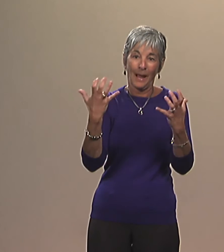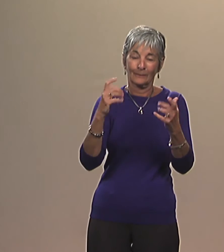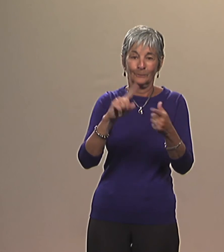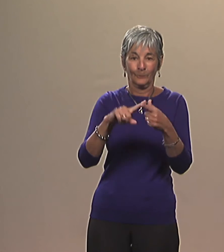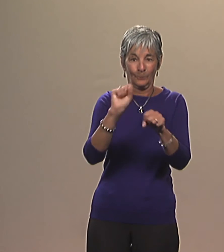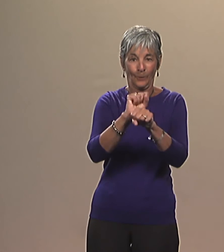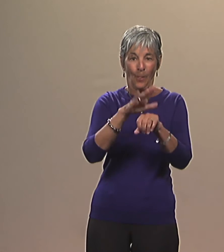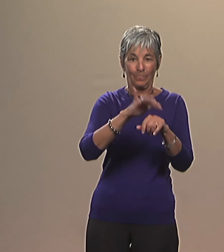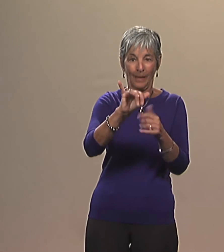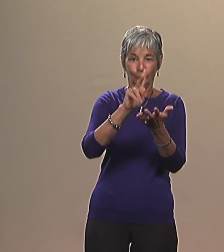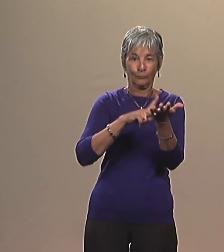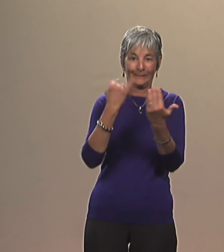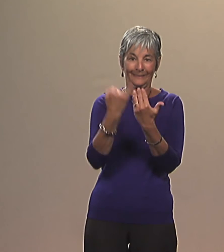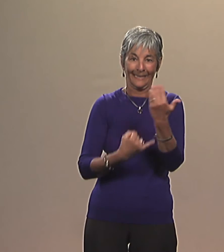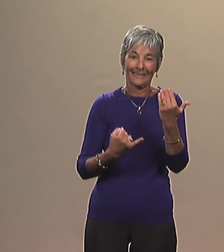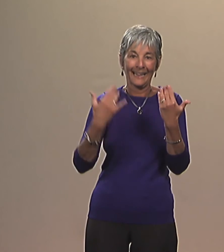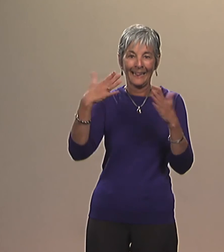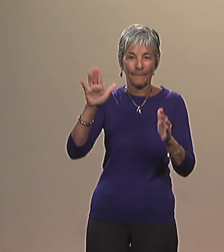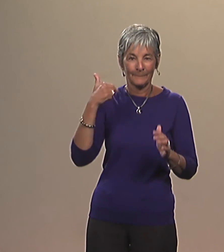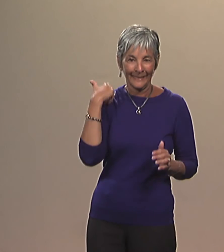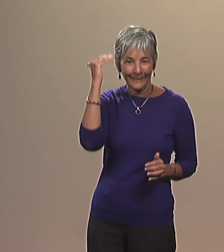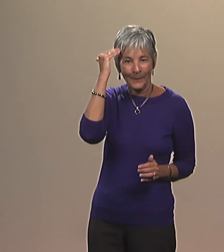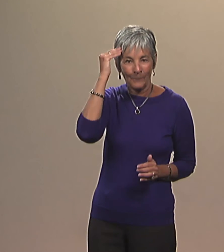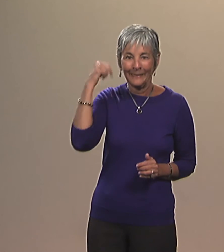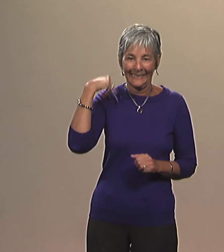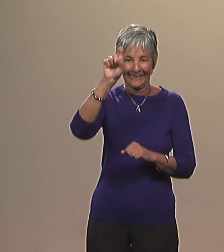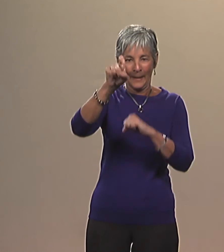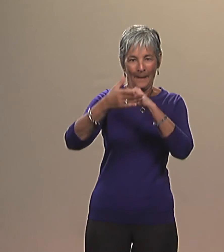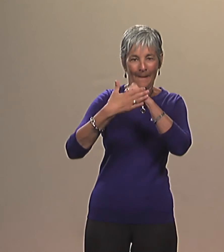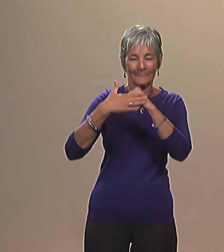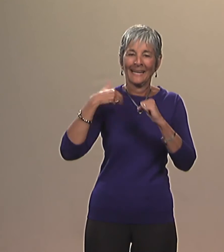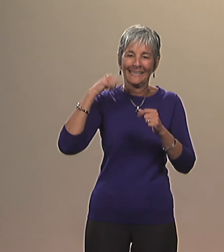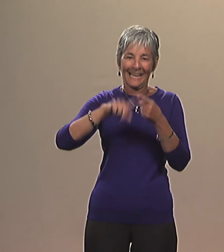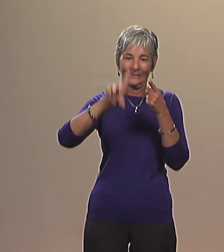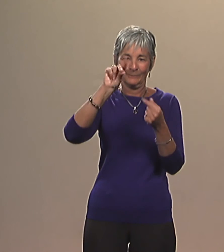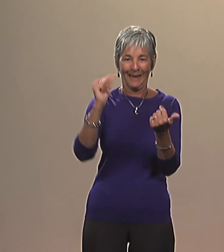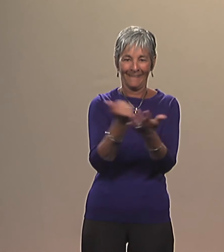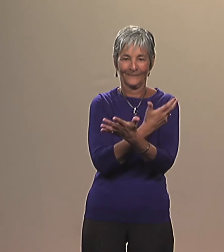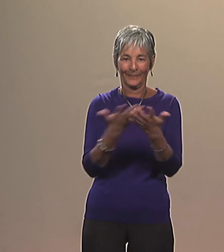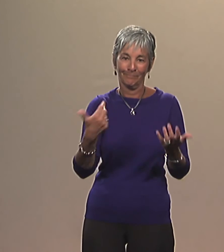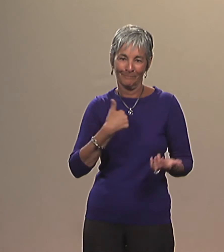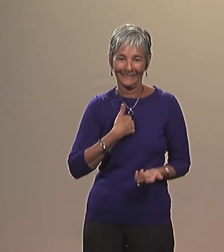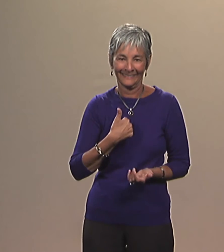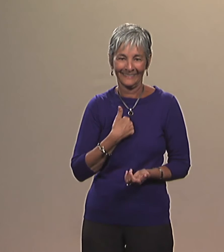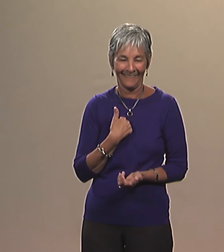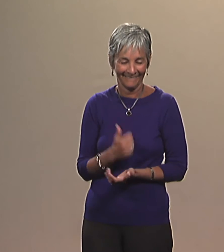project. Let me know. I'm asking for your help as I can't do everything myself.